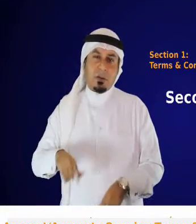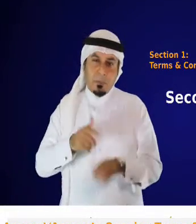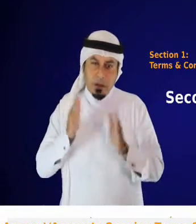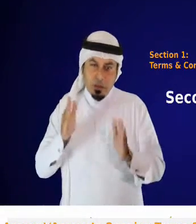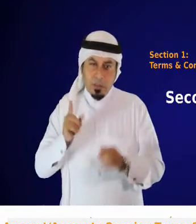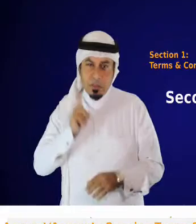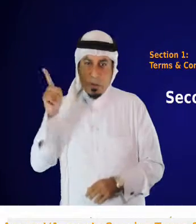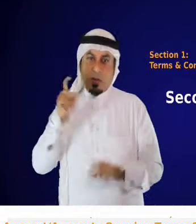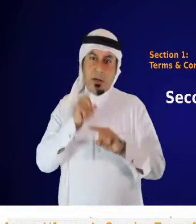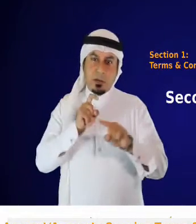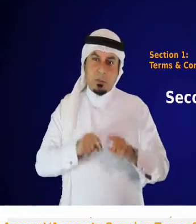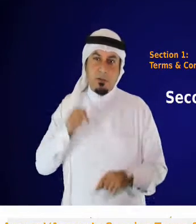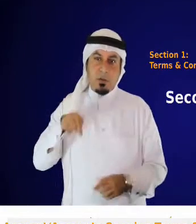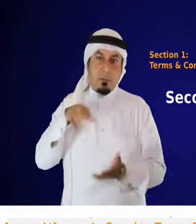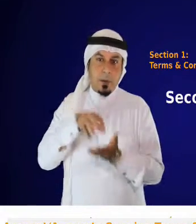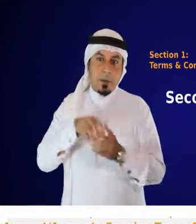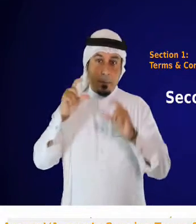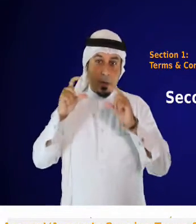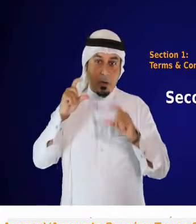head office and branches.